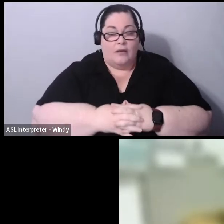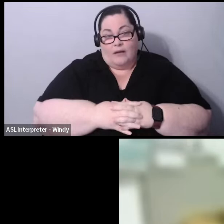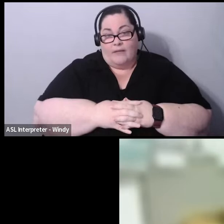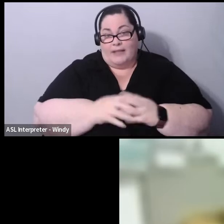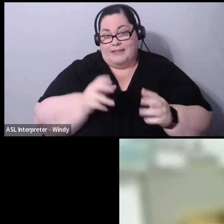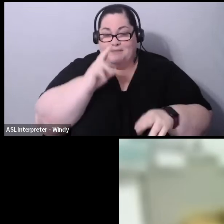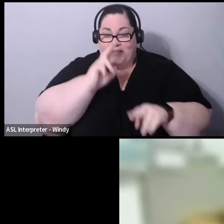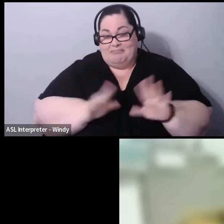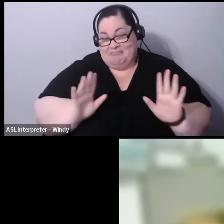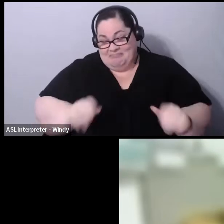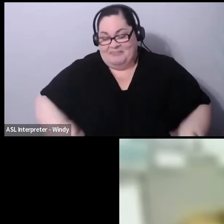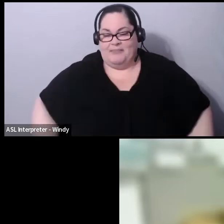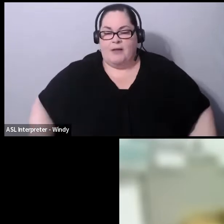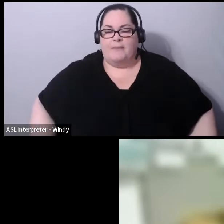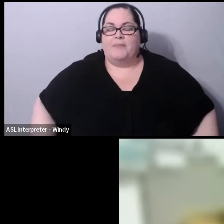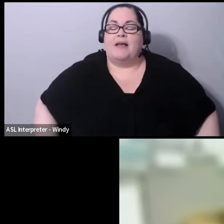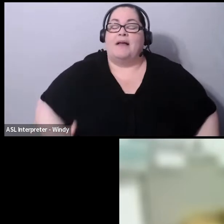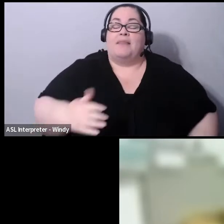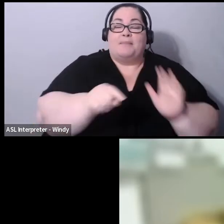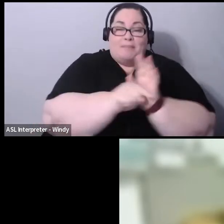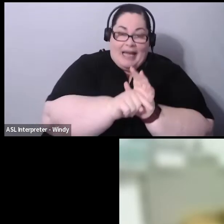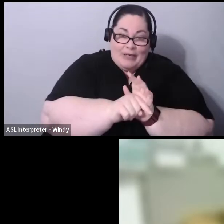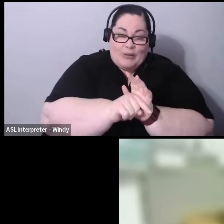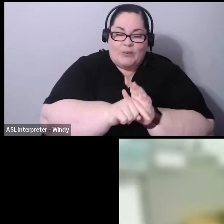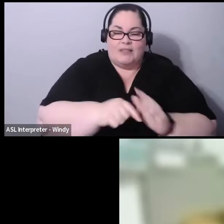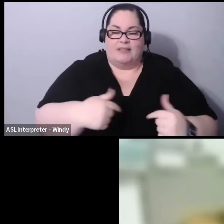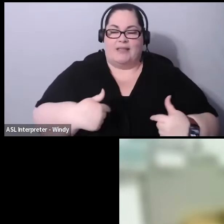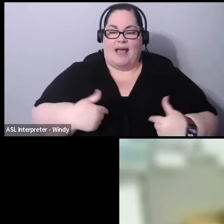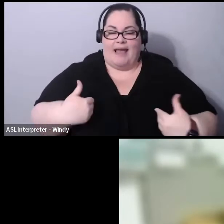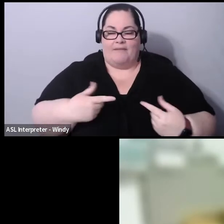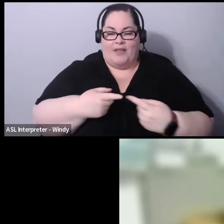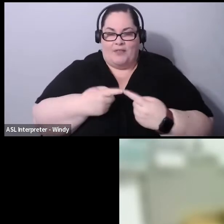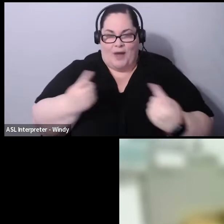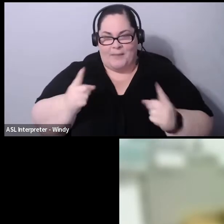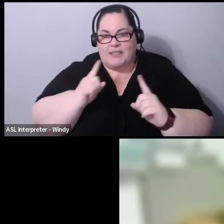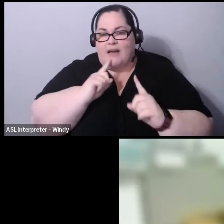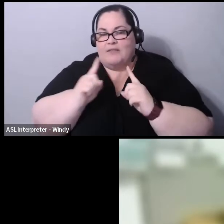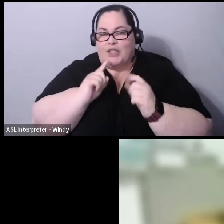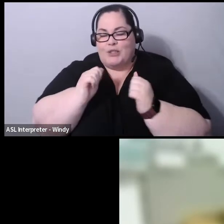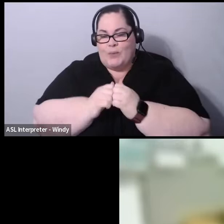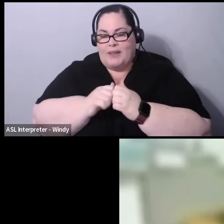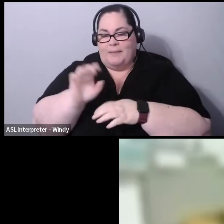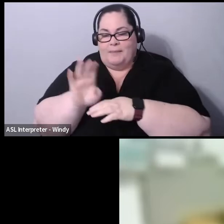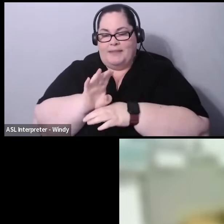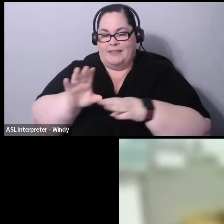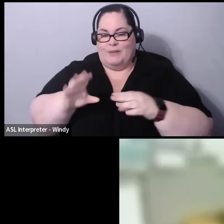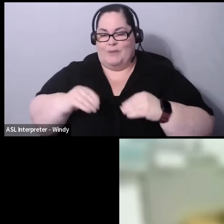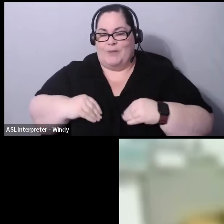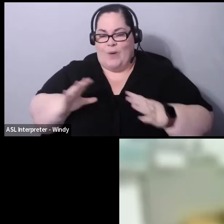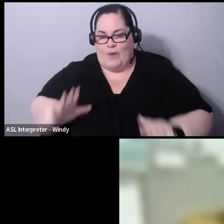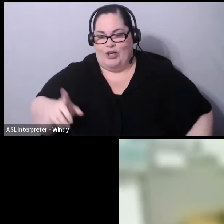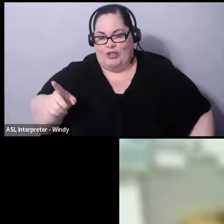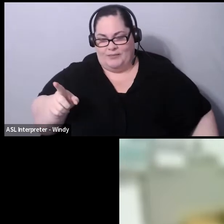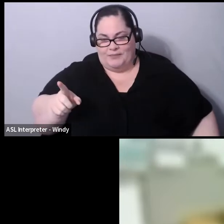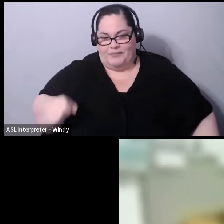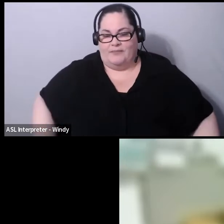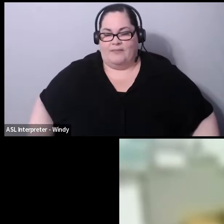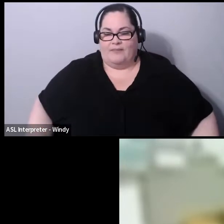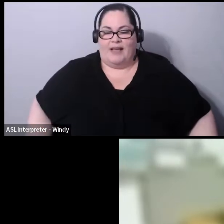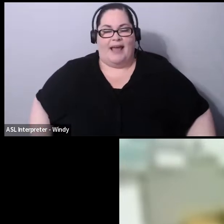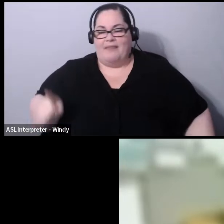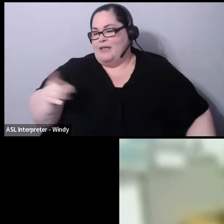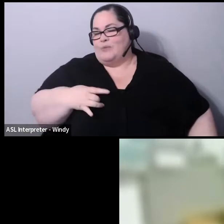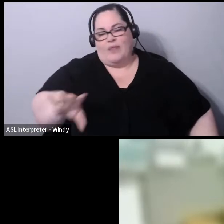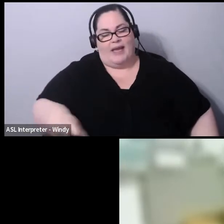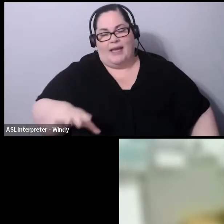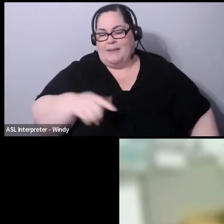fun. The bad news is I have the opposite conversation with the business owner, and they really don't like